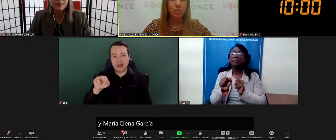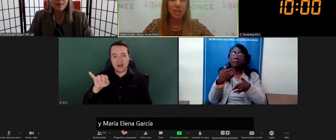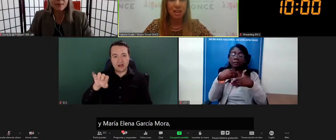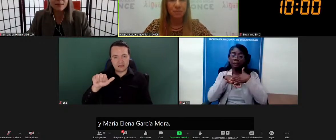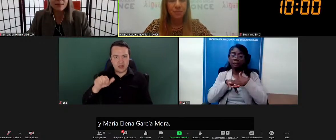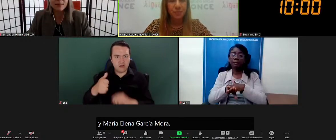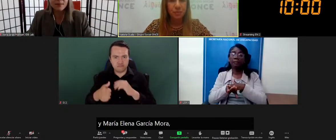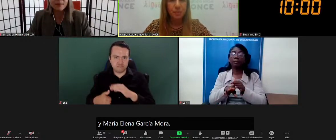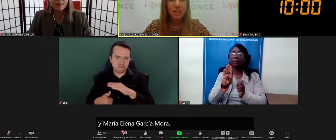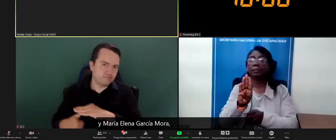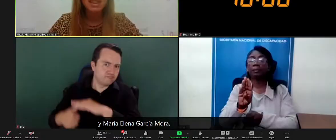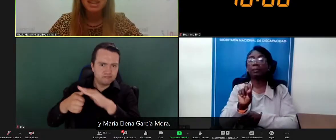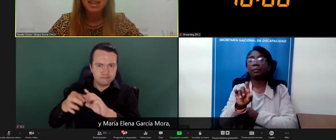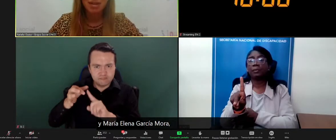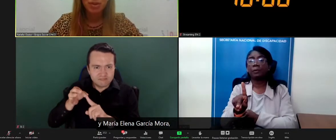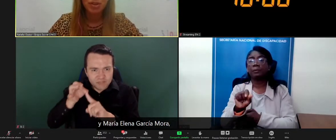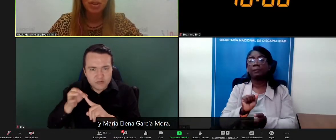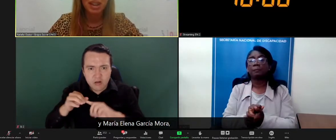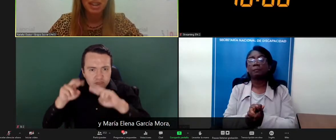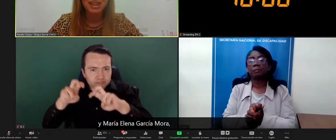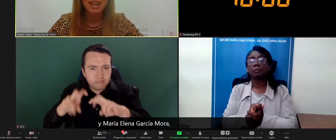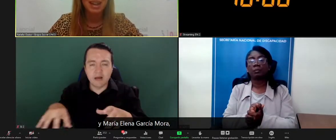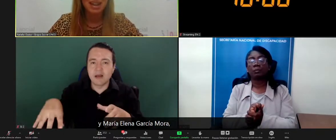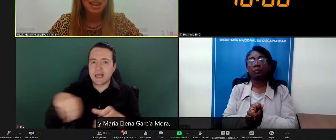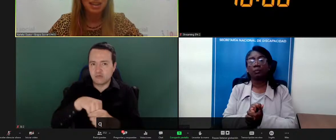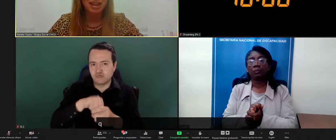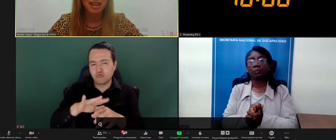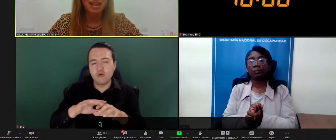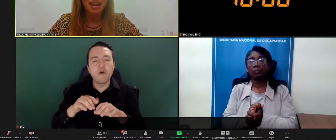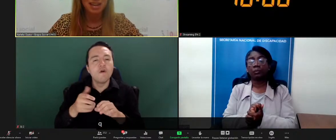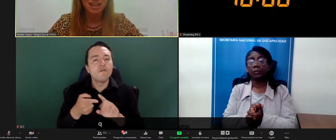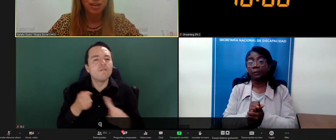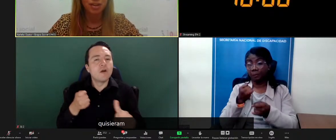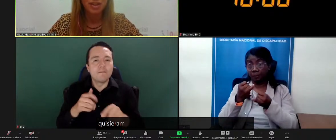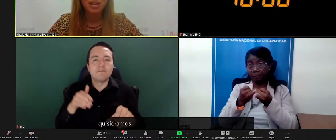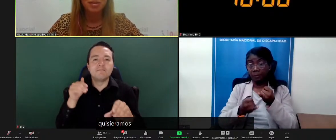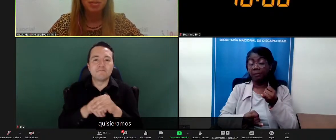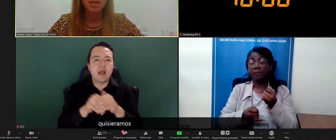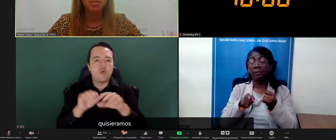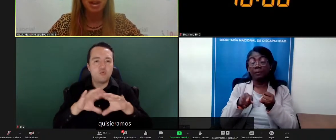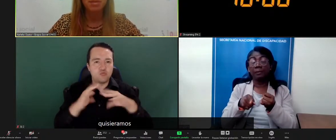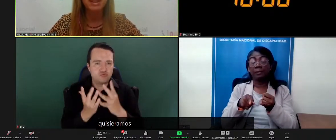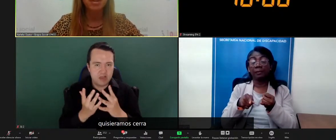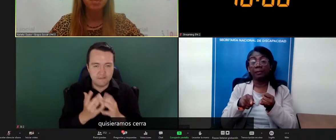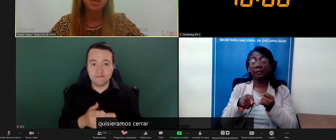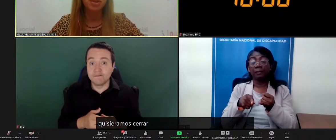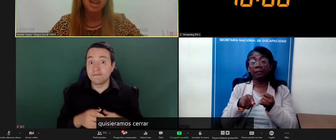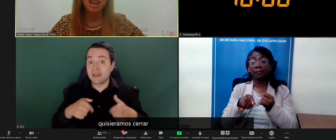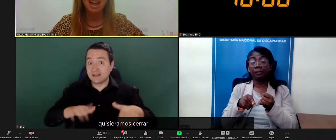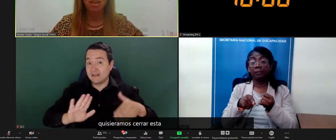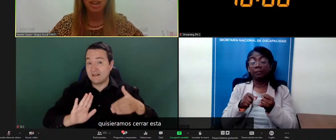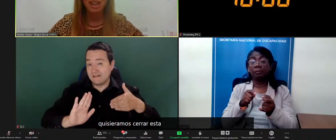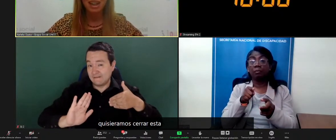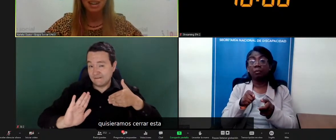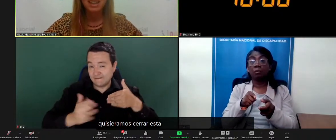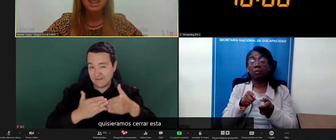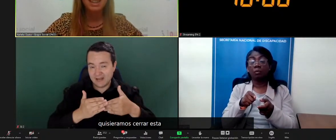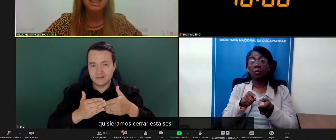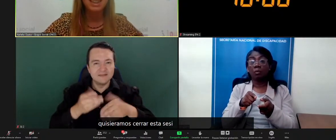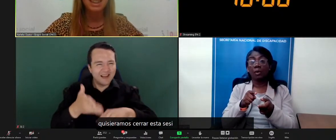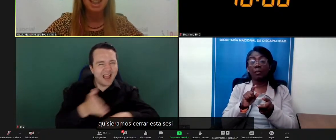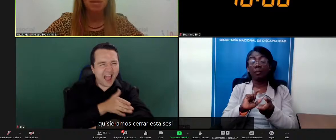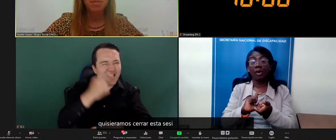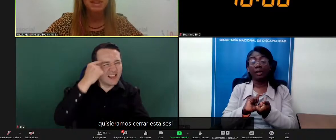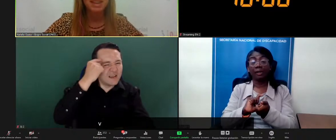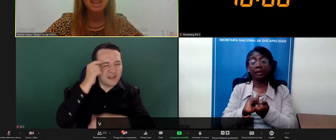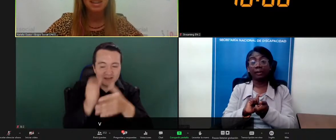senior specialist in the inclusion of the world bank we would like to close this session we are